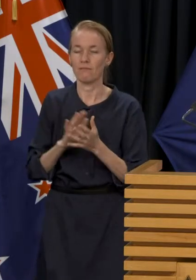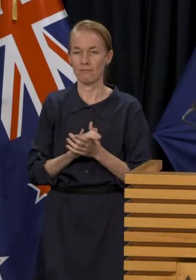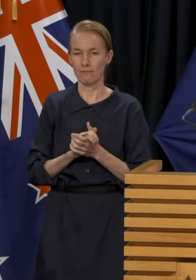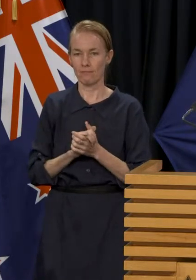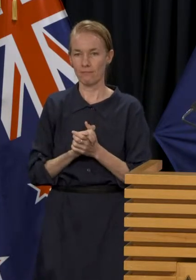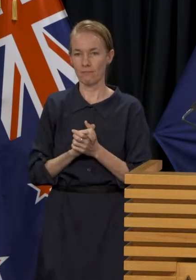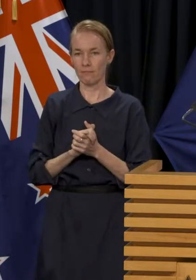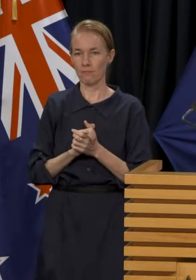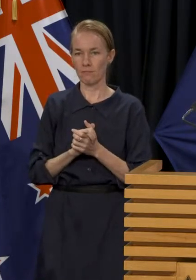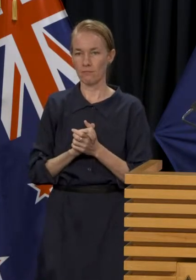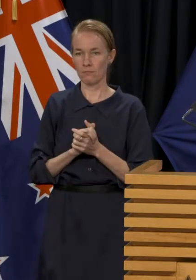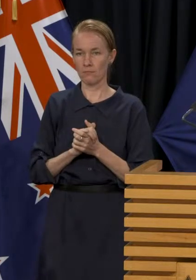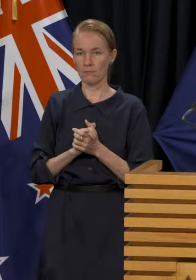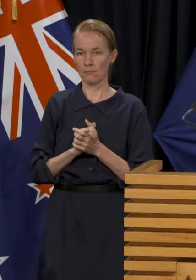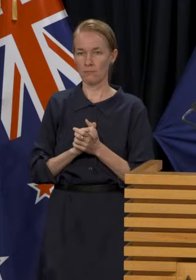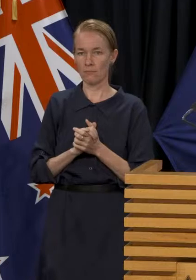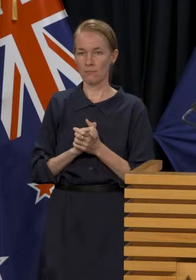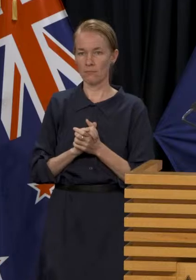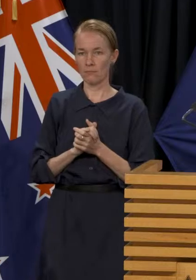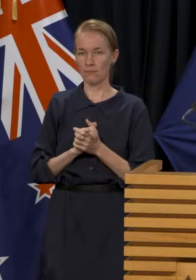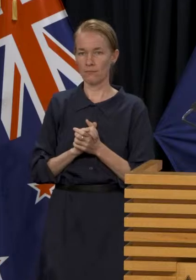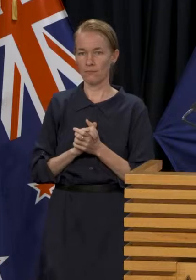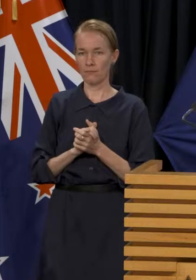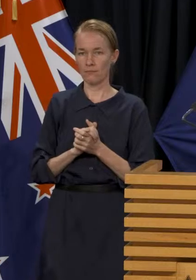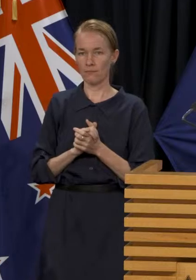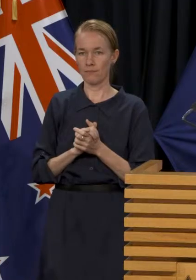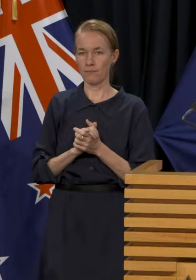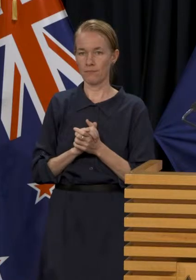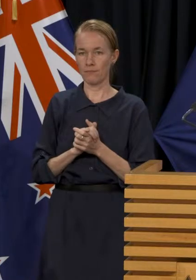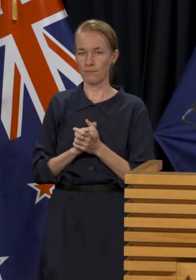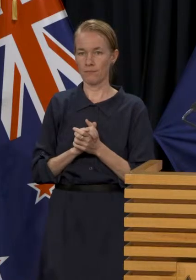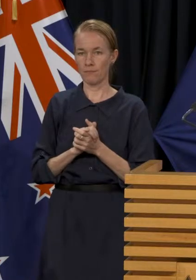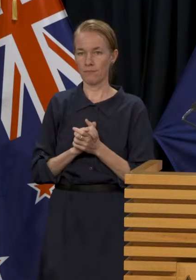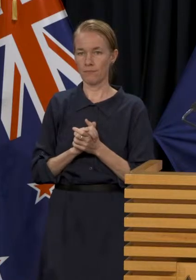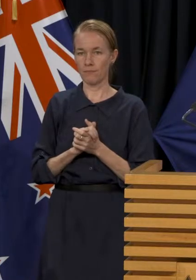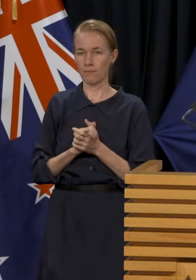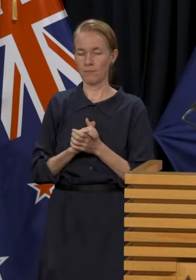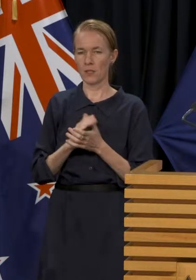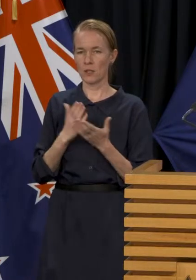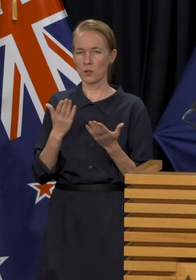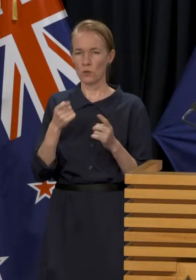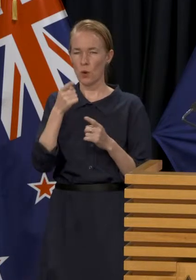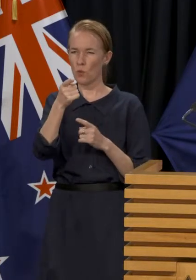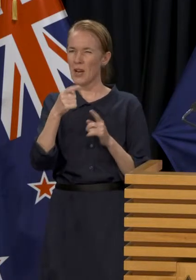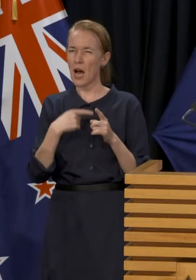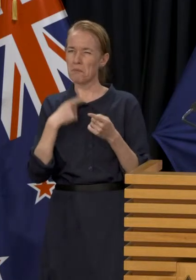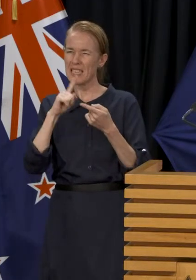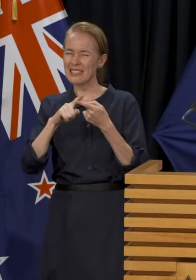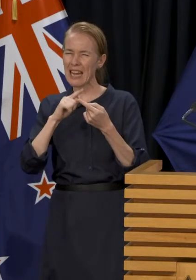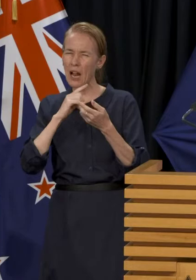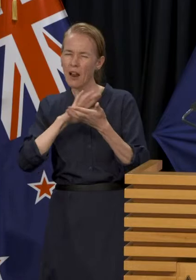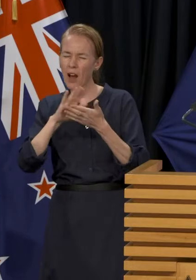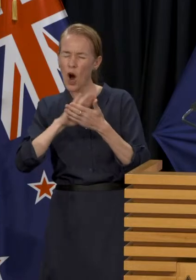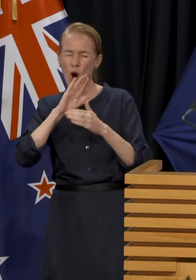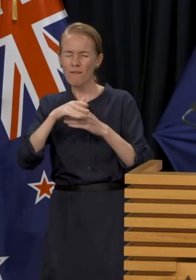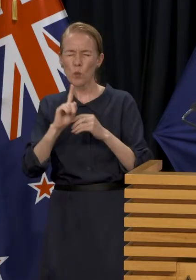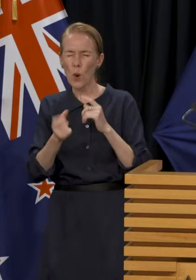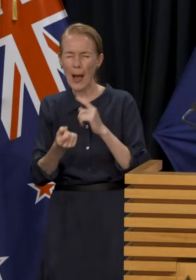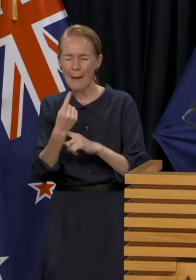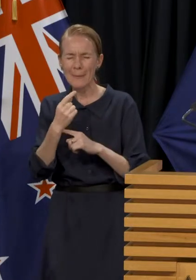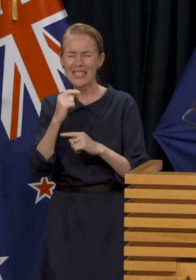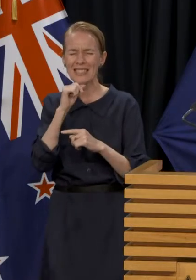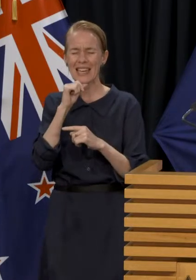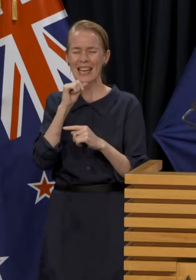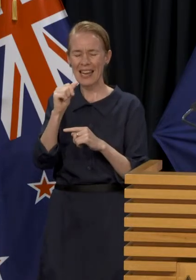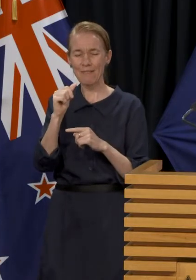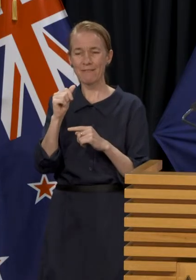up a case outside of the border in New Zealand that we're going to put people in quarantine? No, I think there haven't actually been